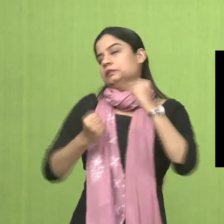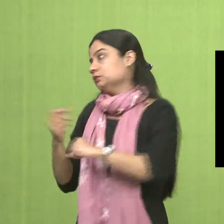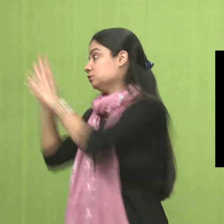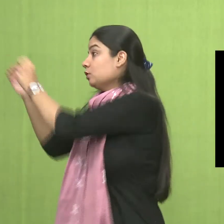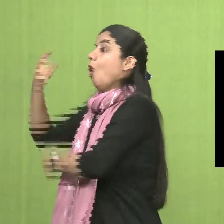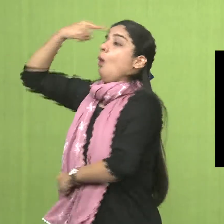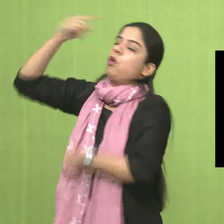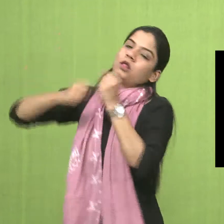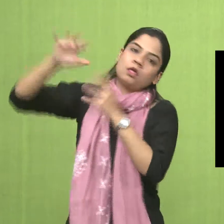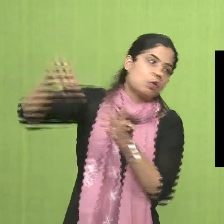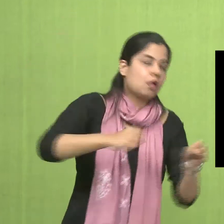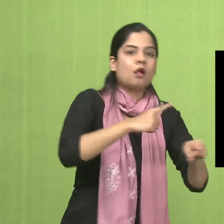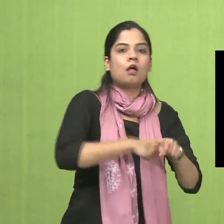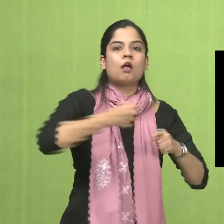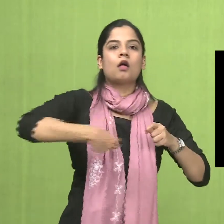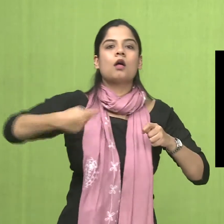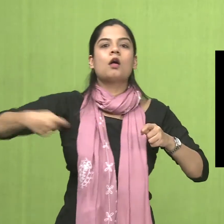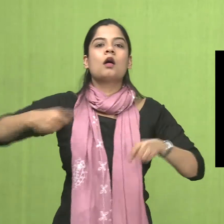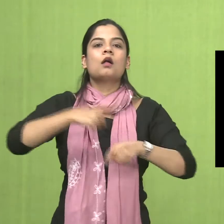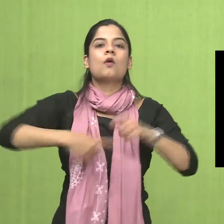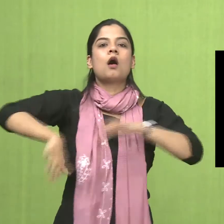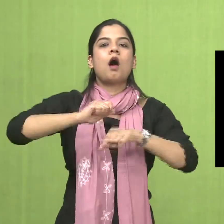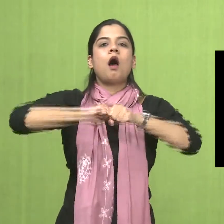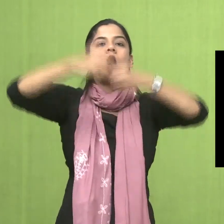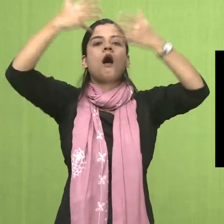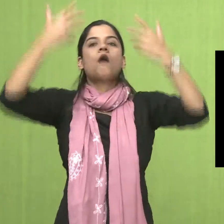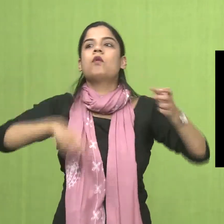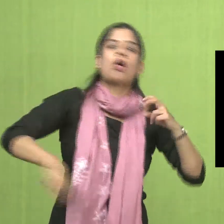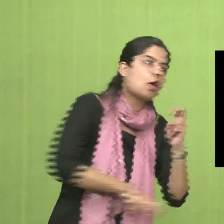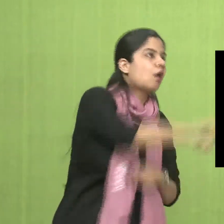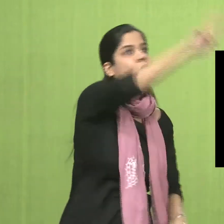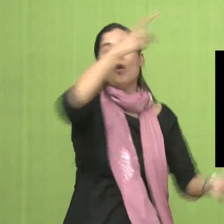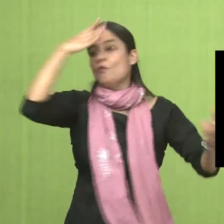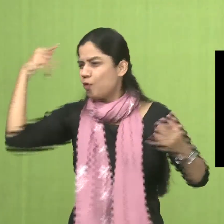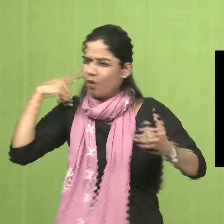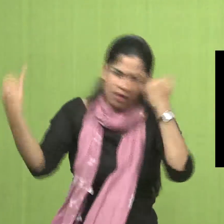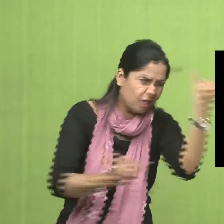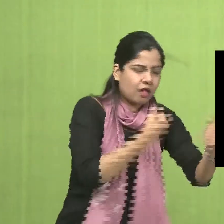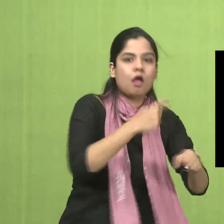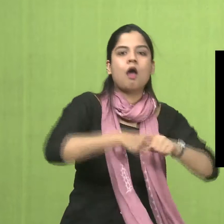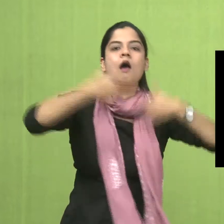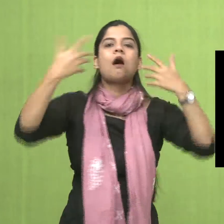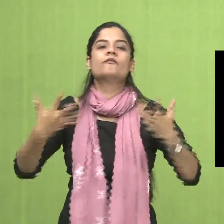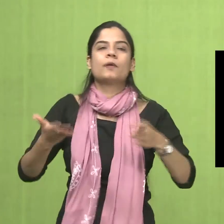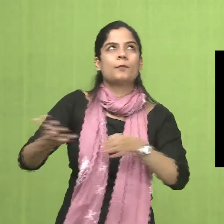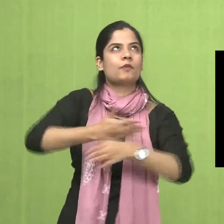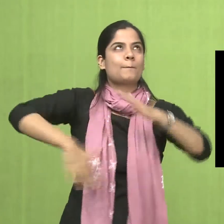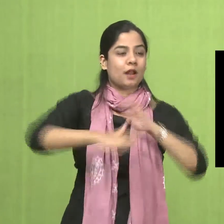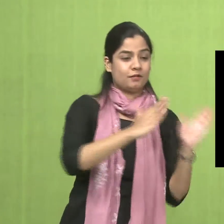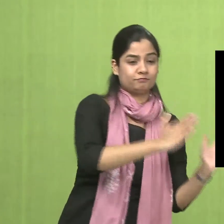need and then you go around and look for the things and it takes a lot of time and energy. So your time gets wasted, you take a lot of time in